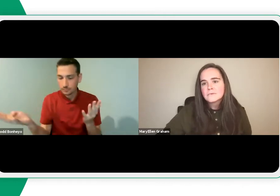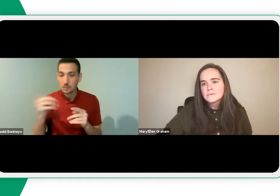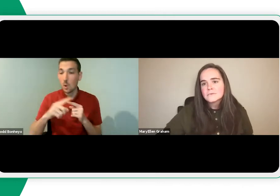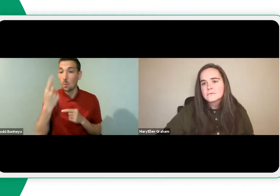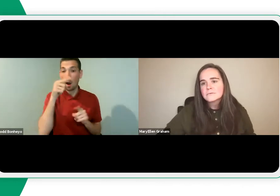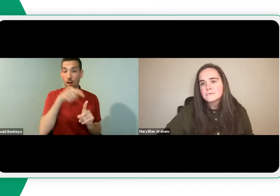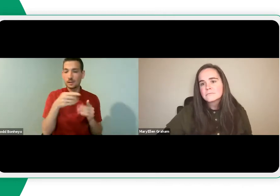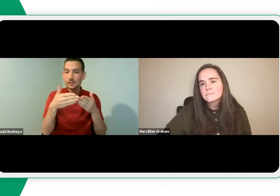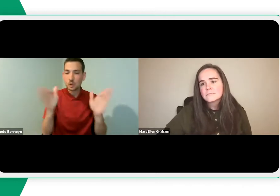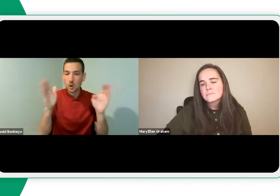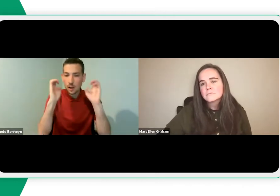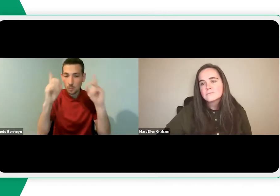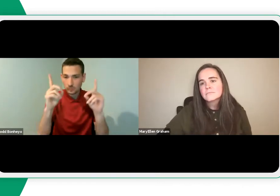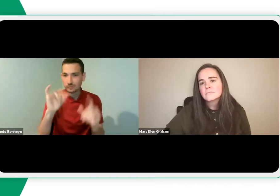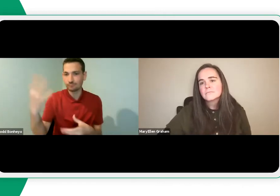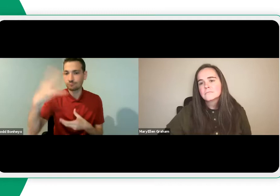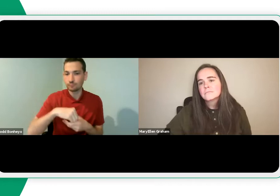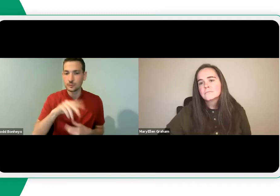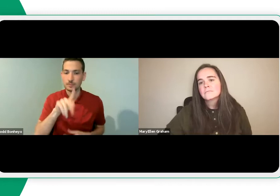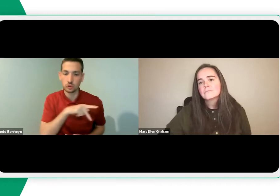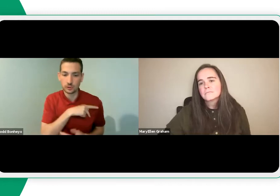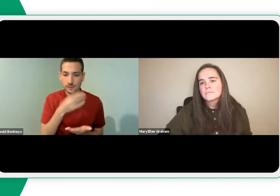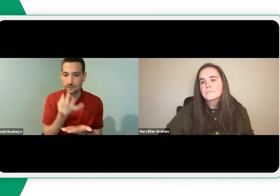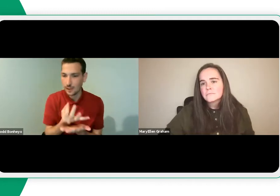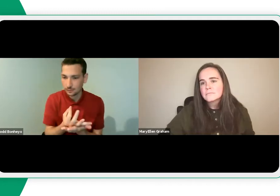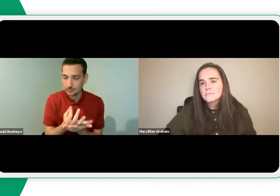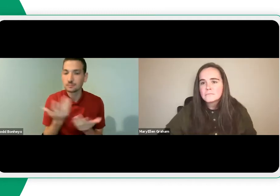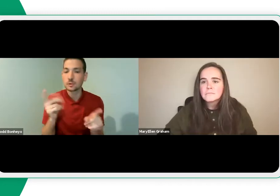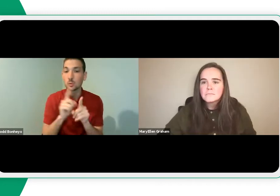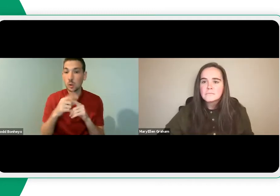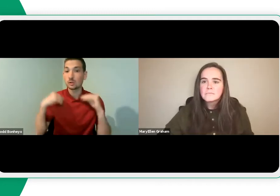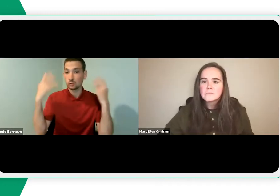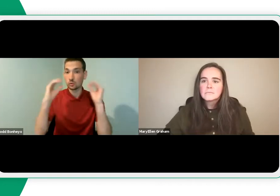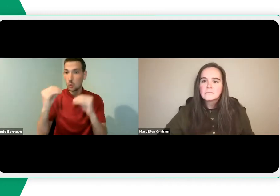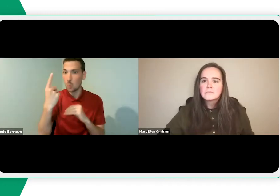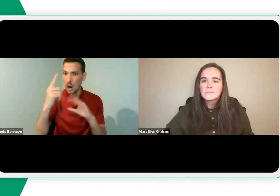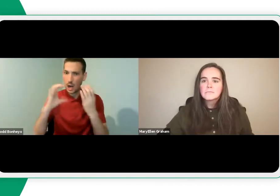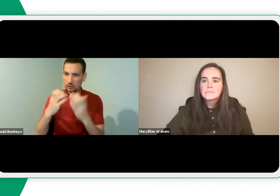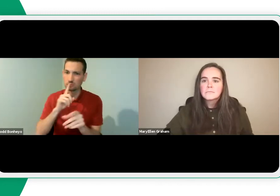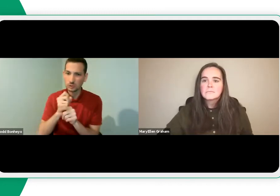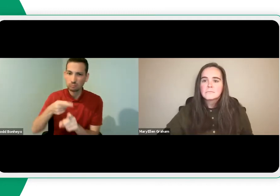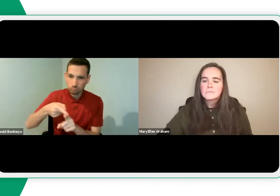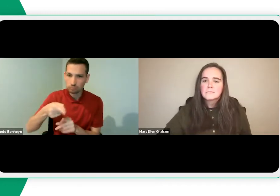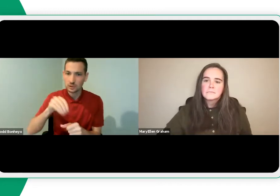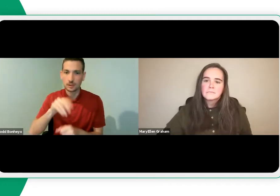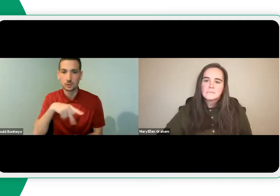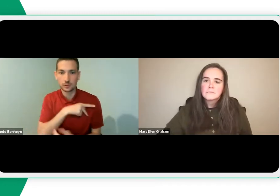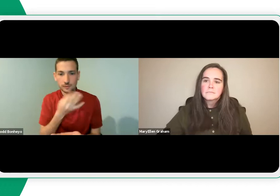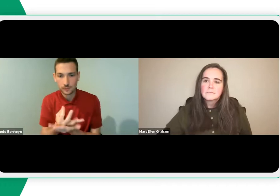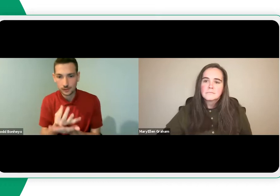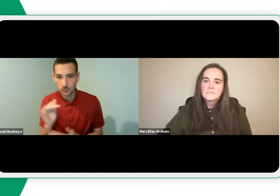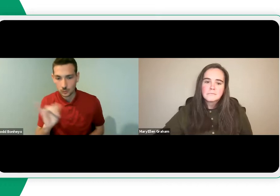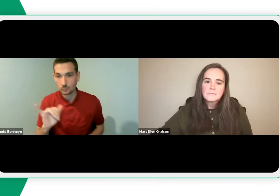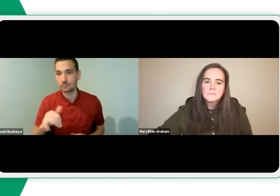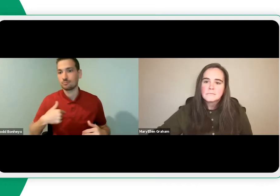Gallaudet University. I teach many different courses, math, informational technology, things that have to do with finance. But one class